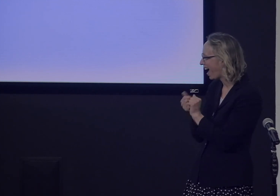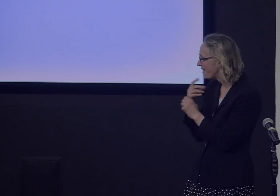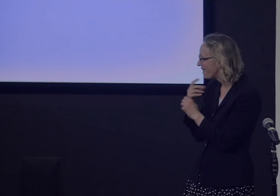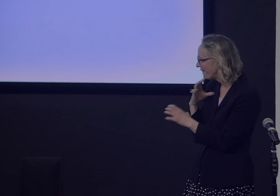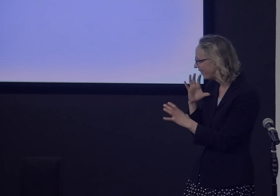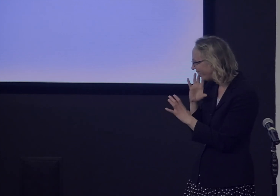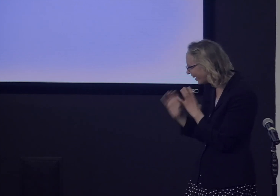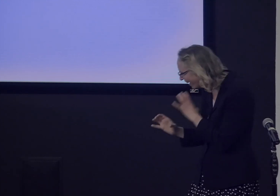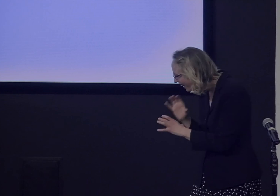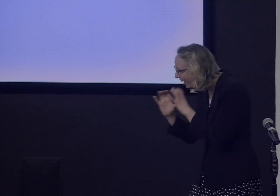babies,